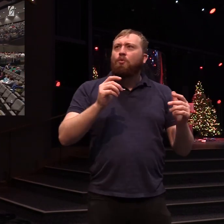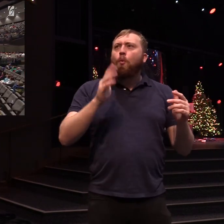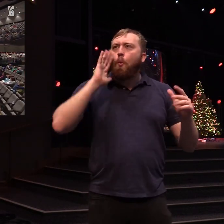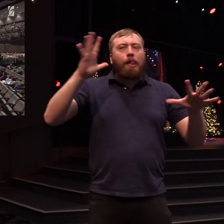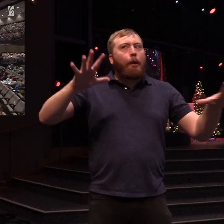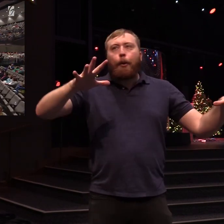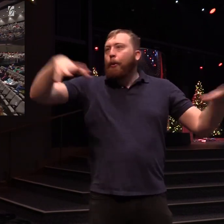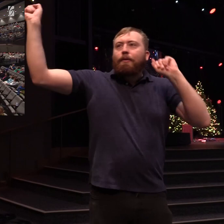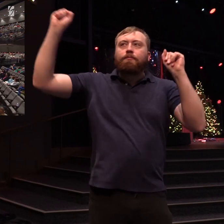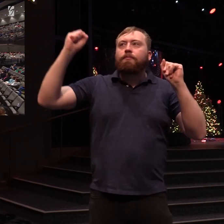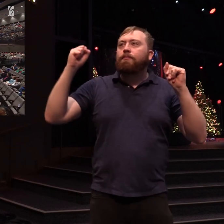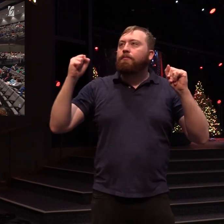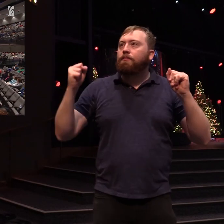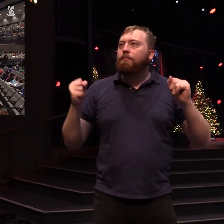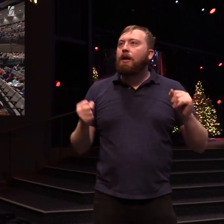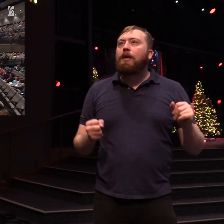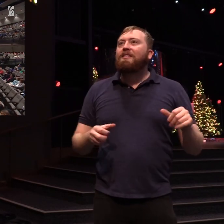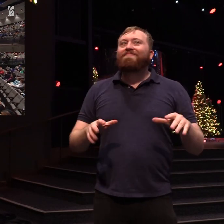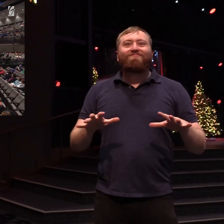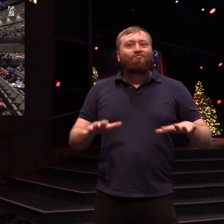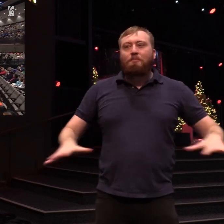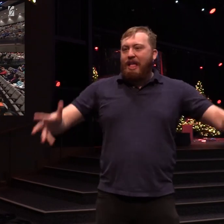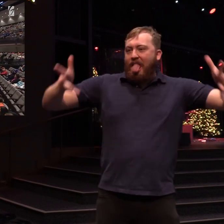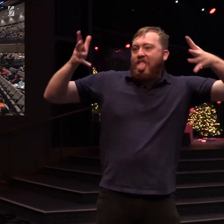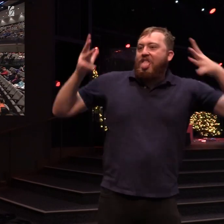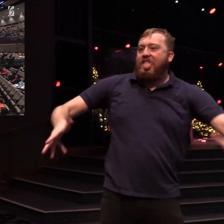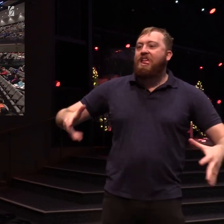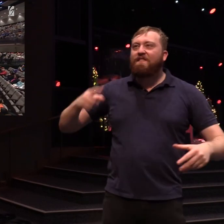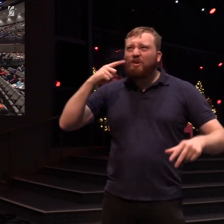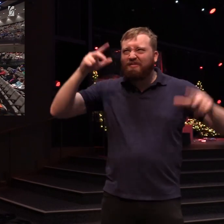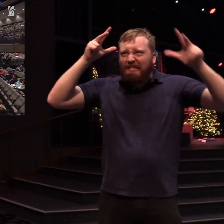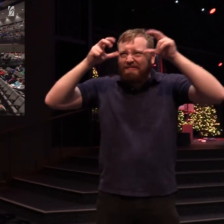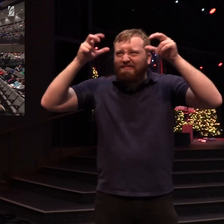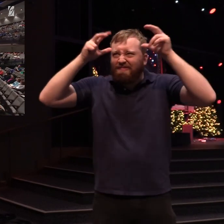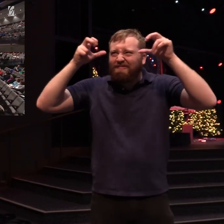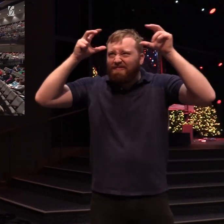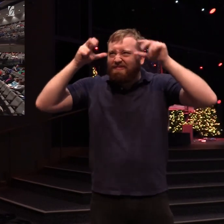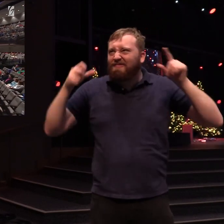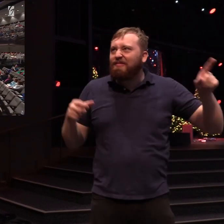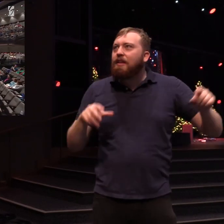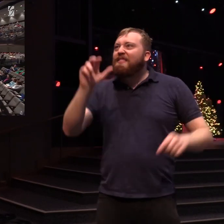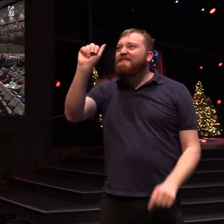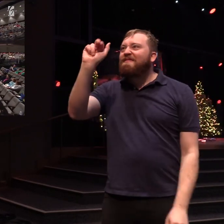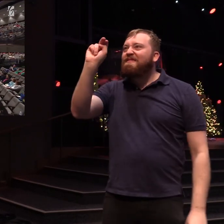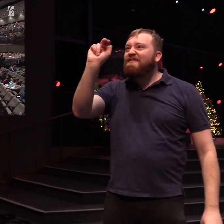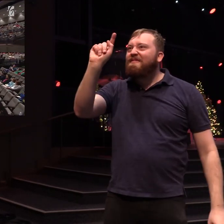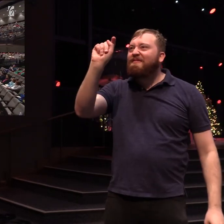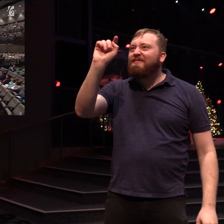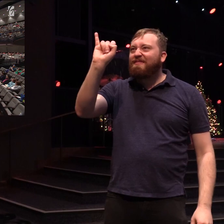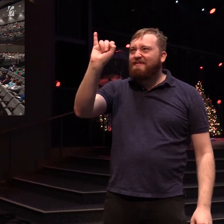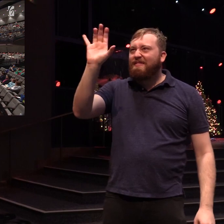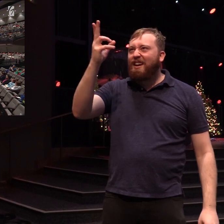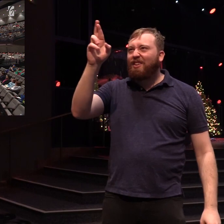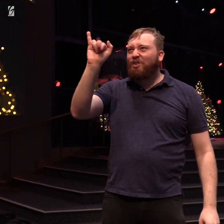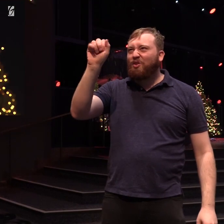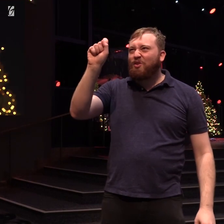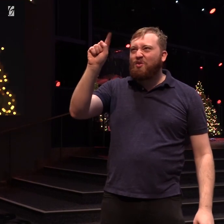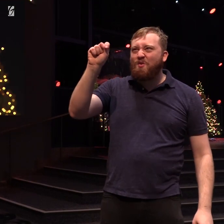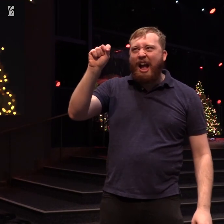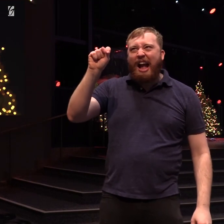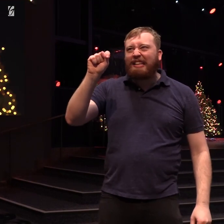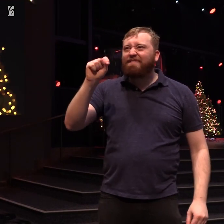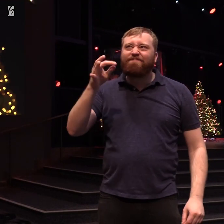set for the master of deception, the Antichrist, to work his evil. And